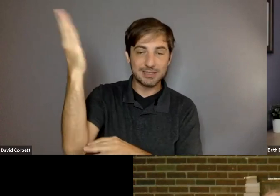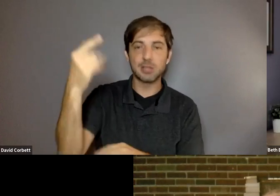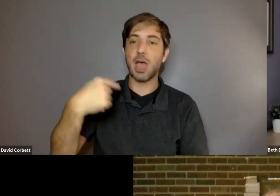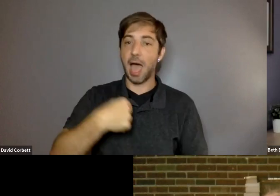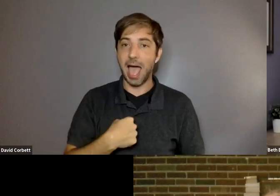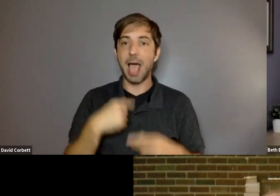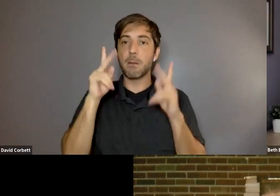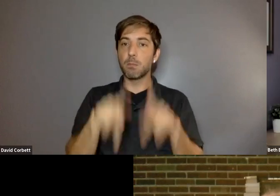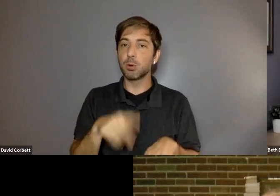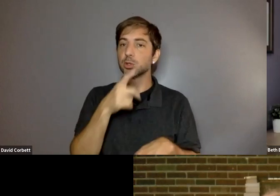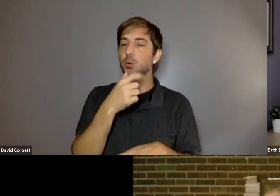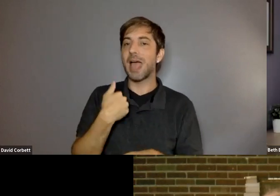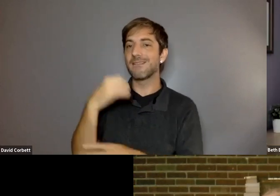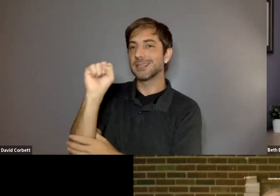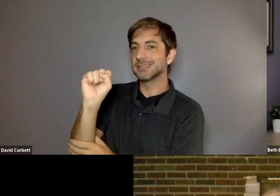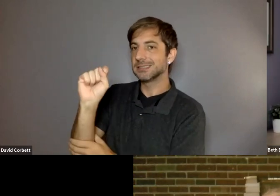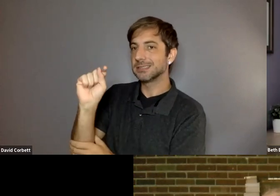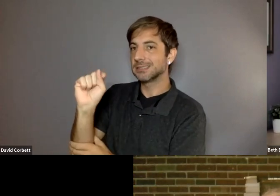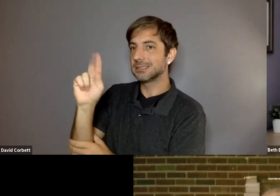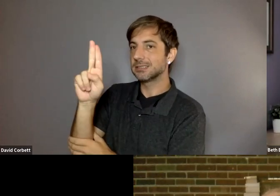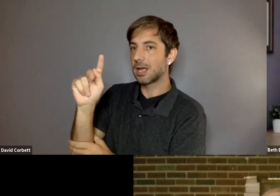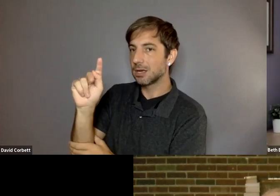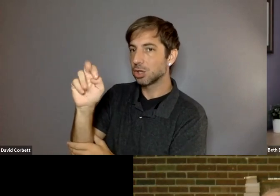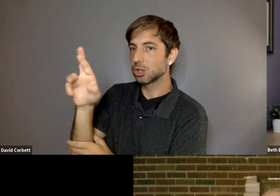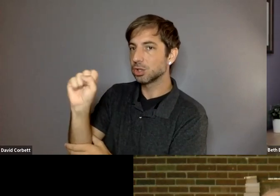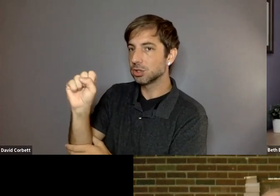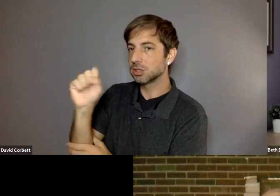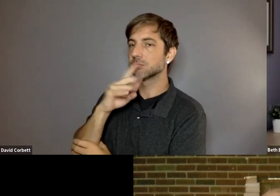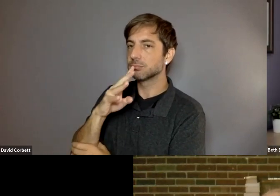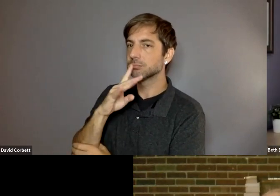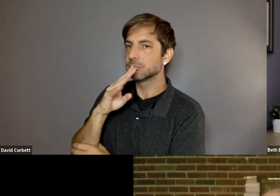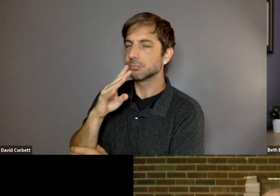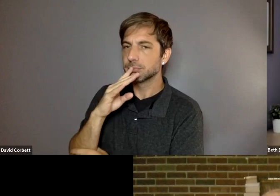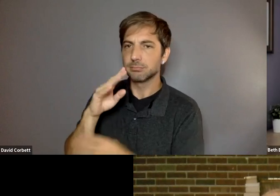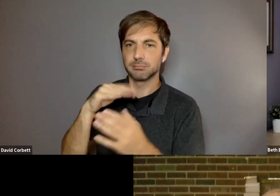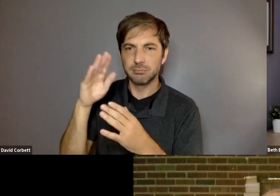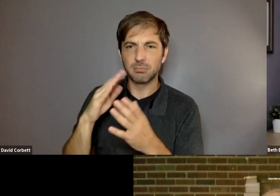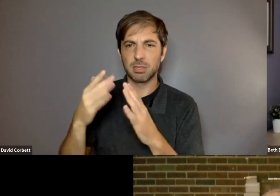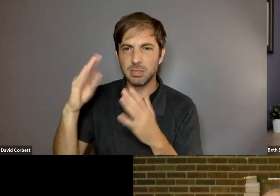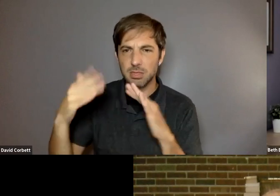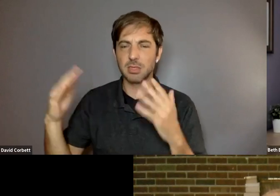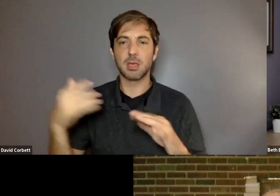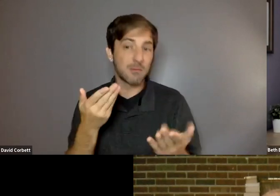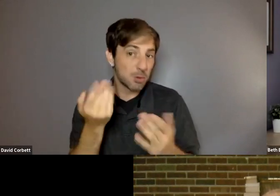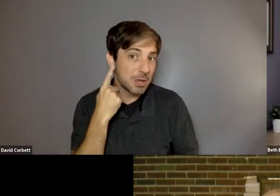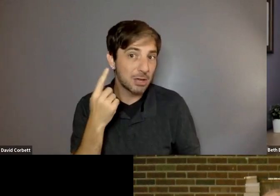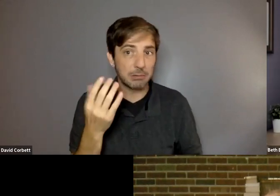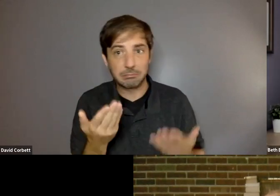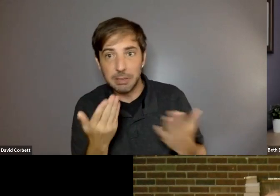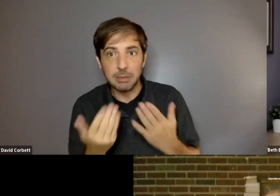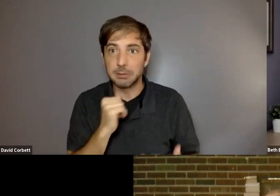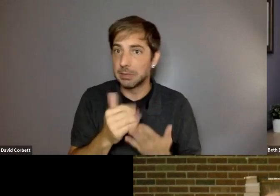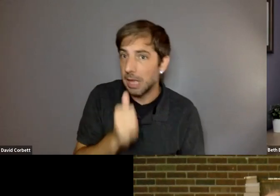who stutters, and you may hear it, you may not. If you're lucky, you might get to hear it today. I'm feeling a little